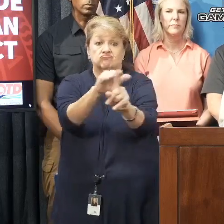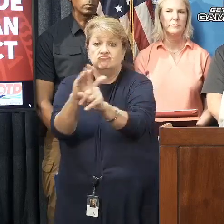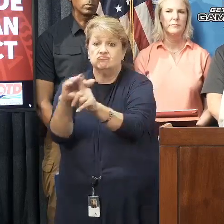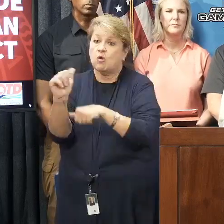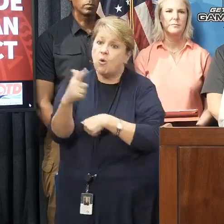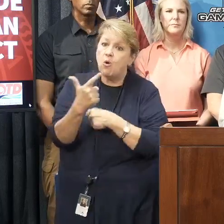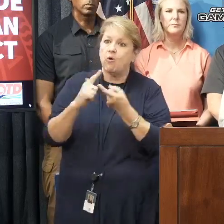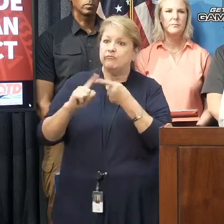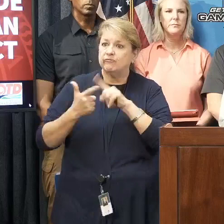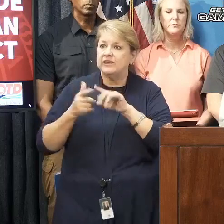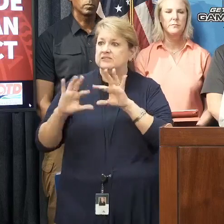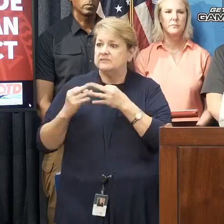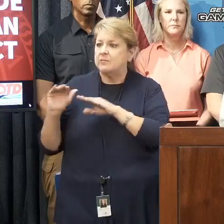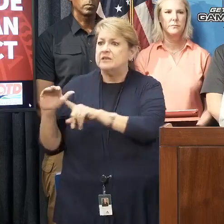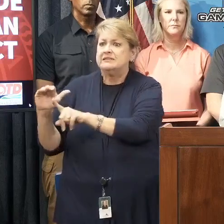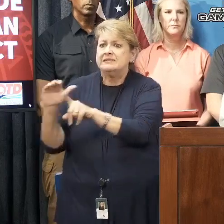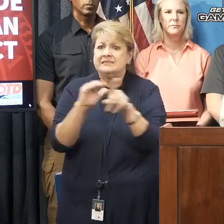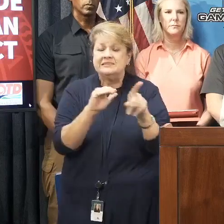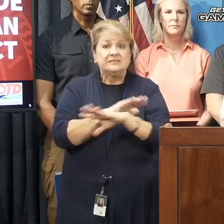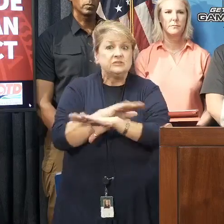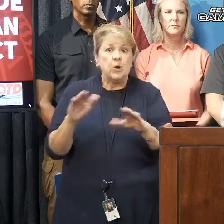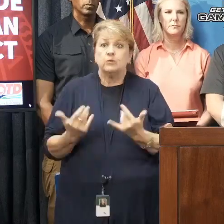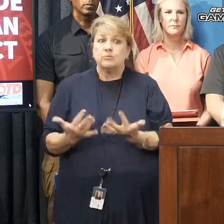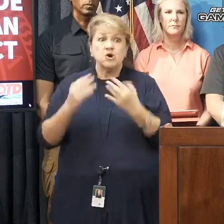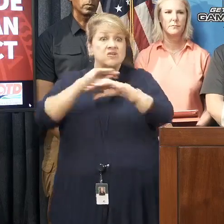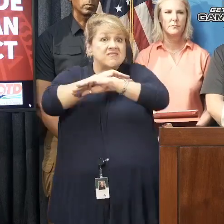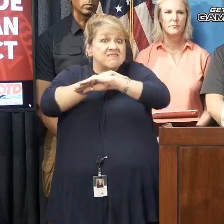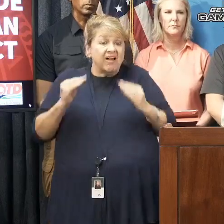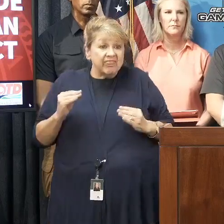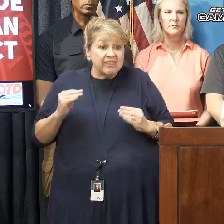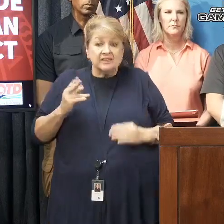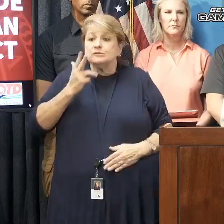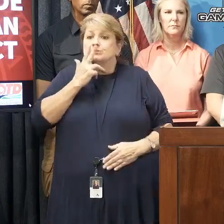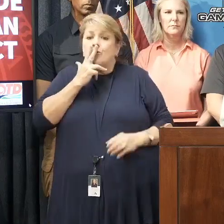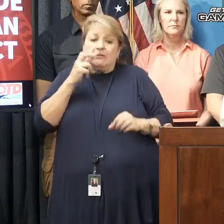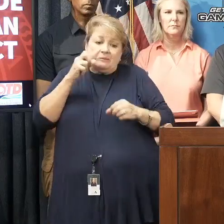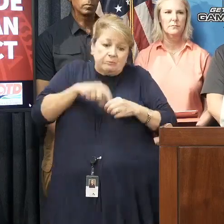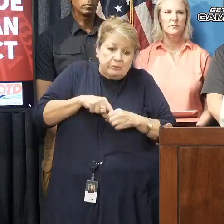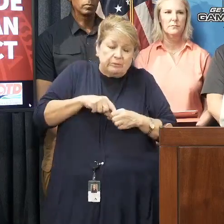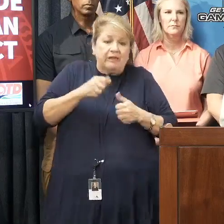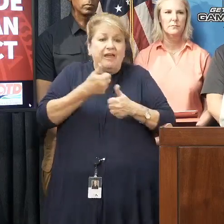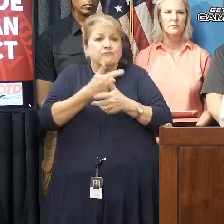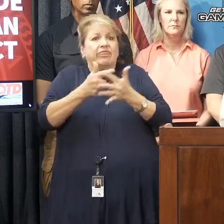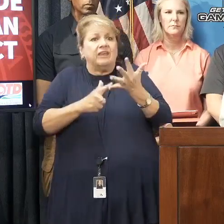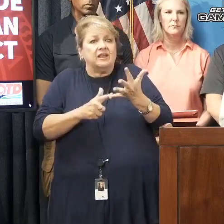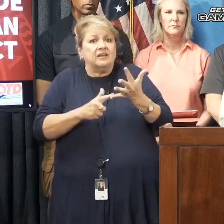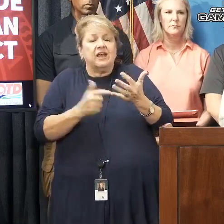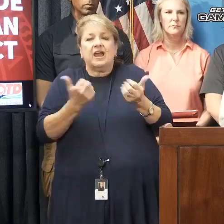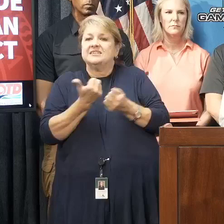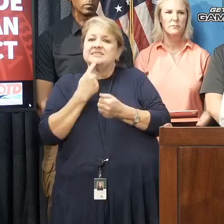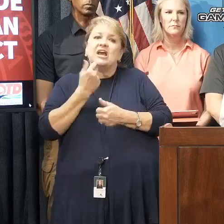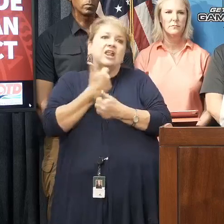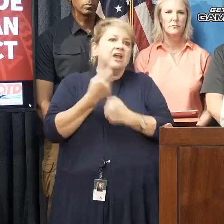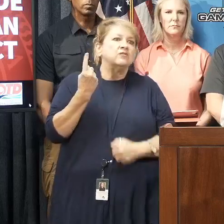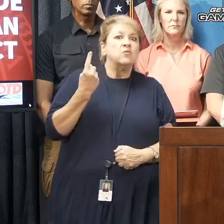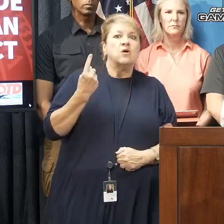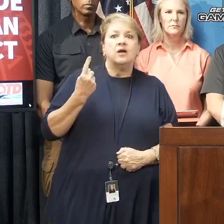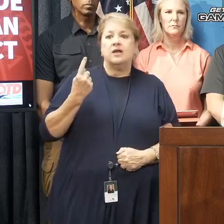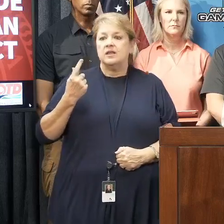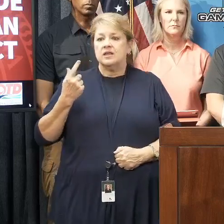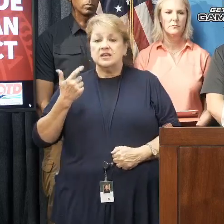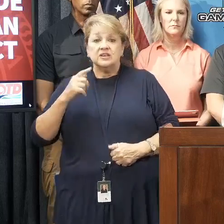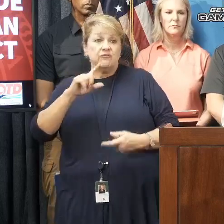these prevention measures. Tell everyone you know, everywhere you go, your relatives,